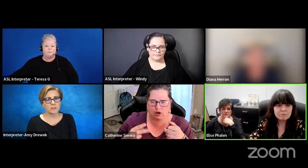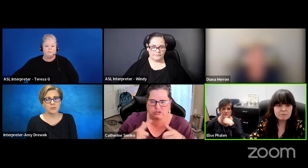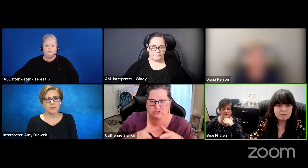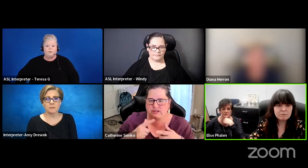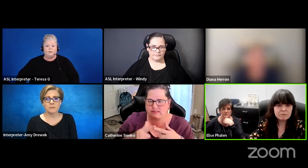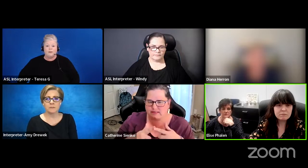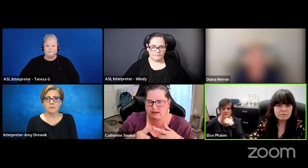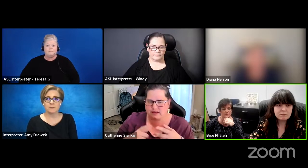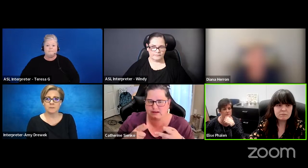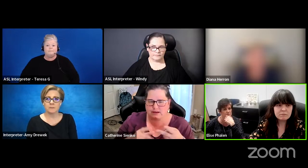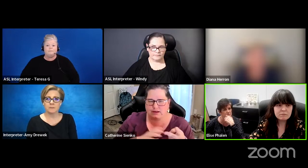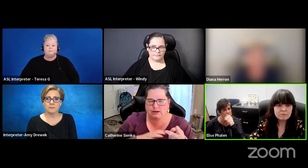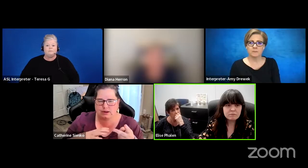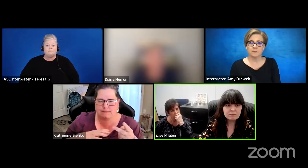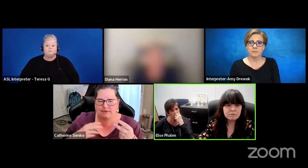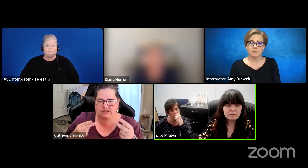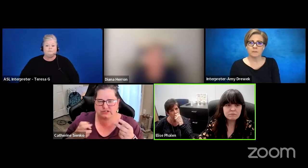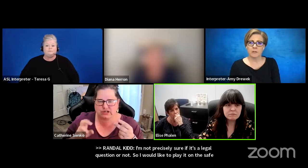Commissioner Bolmarsich?